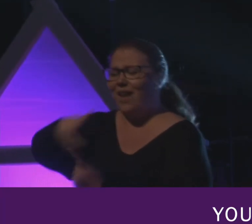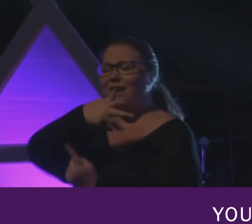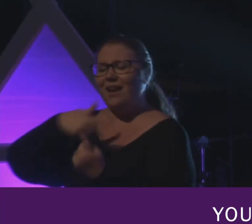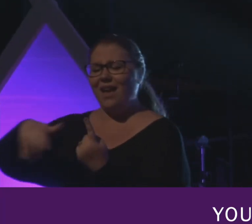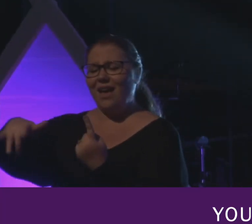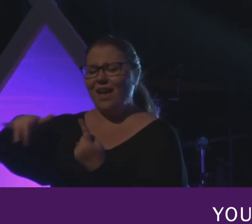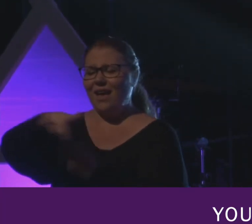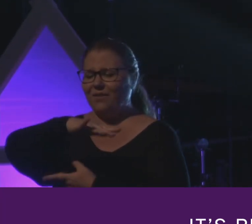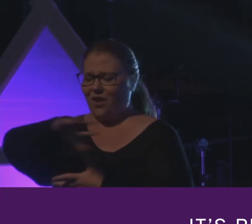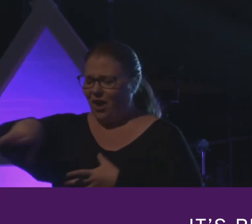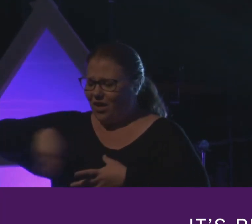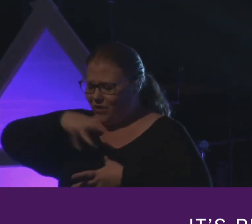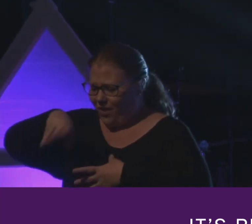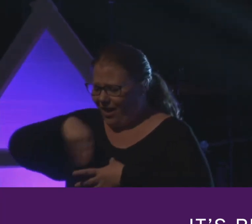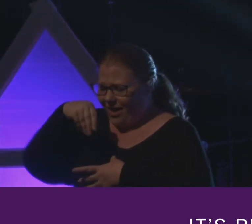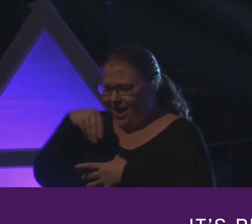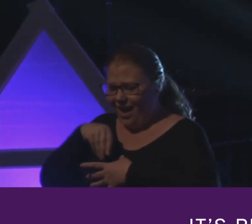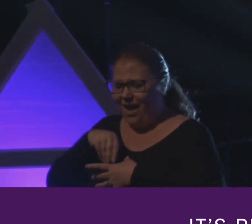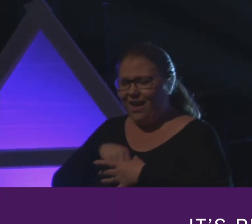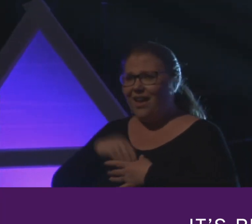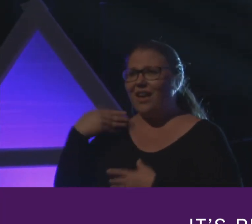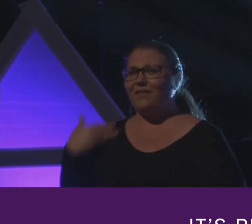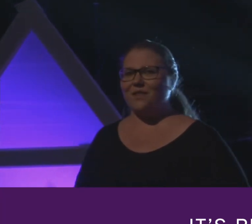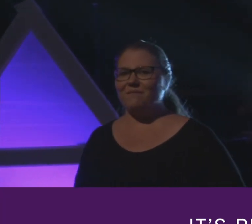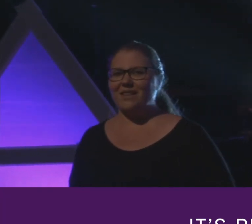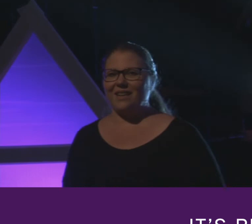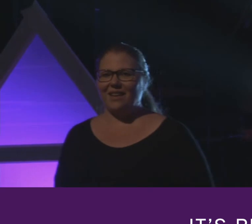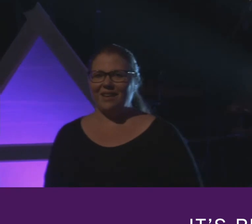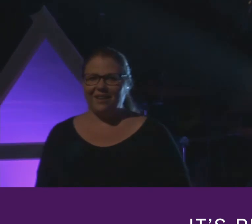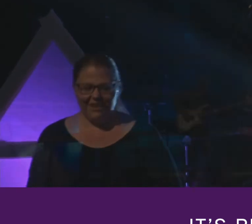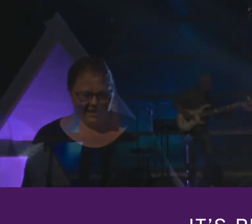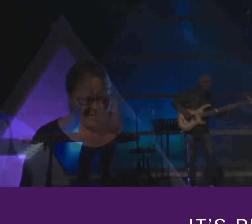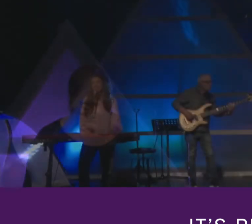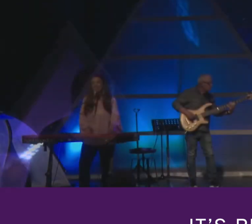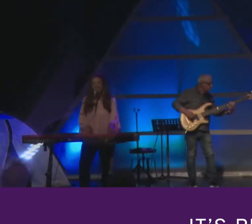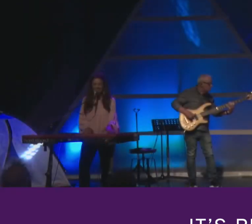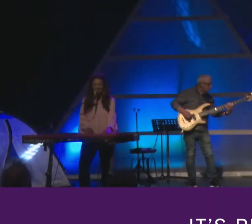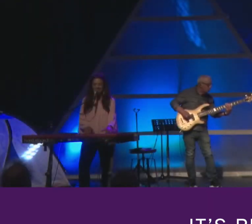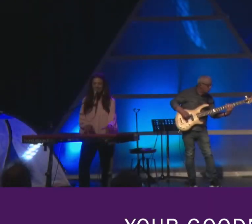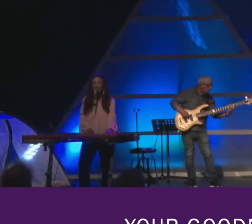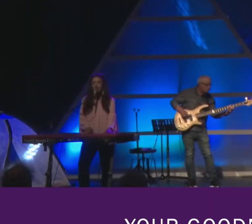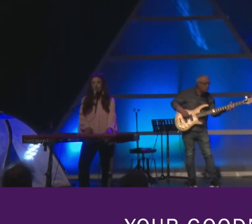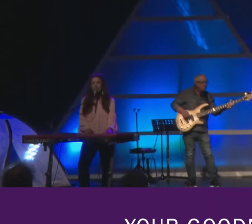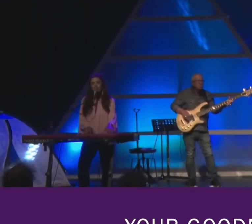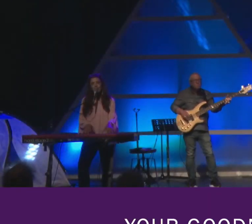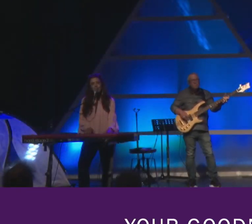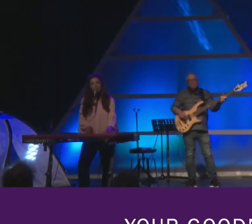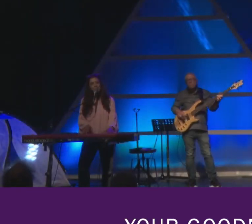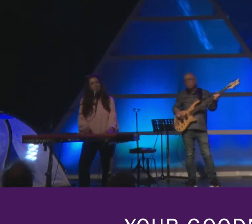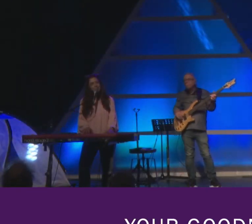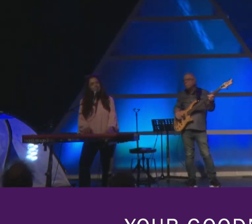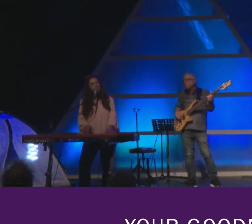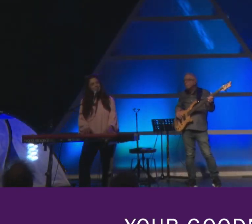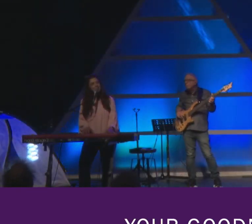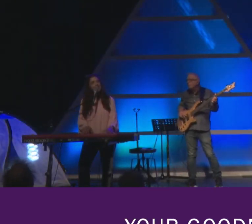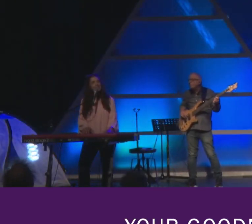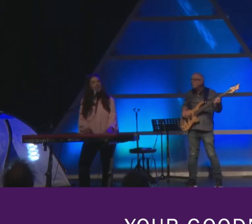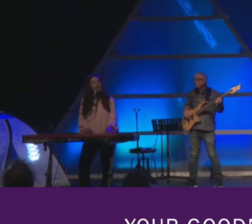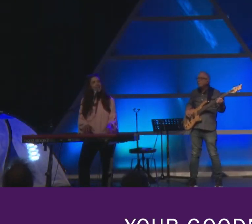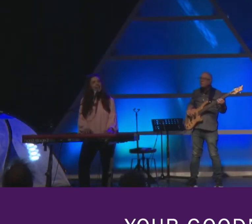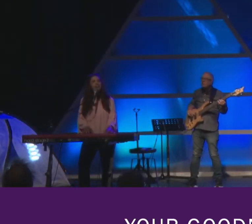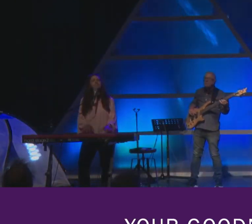is running after, it's running after me. Your goodness is